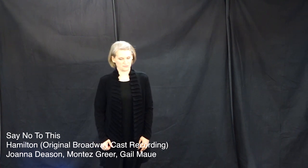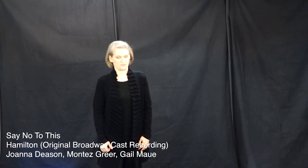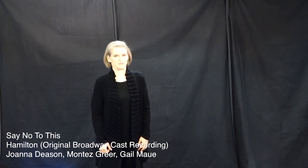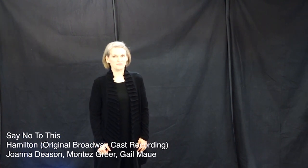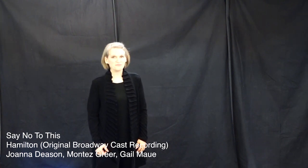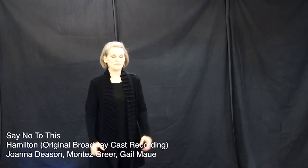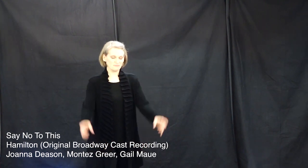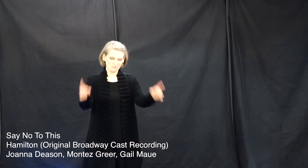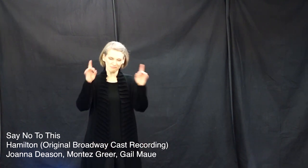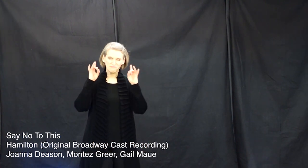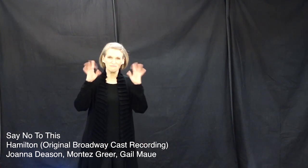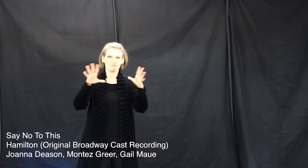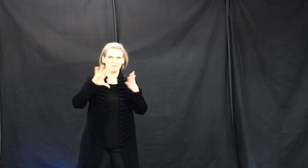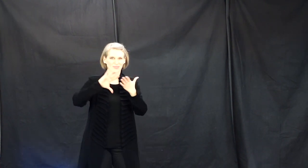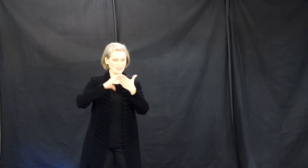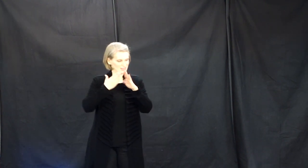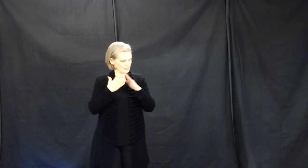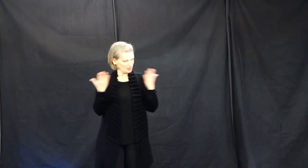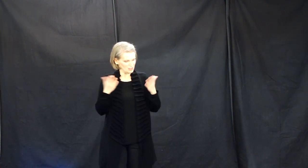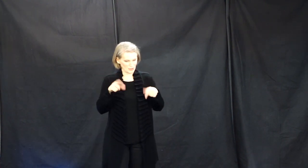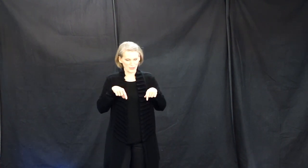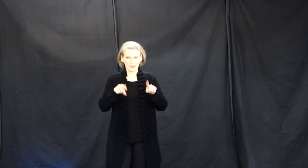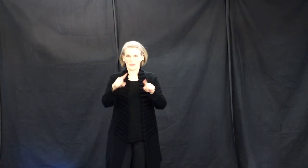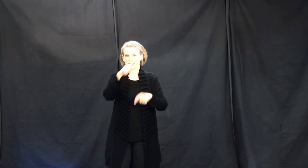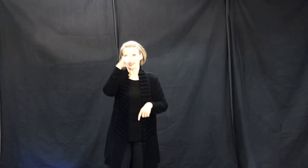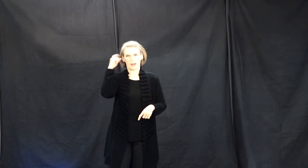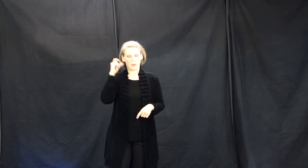There's nothing like summer in the city.